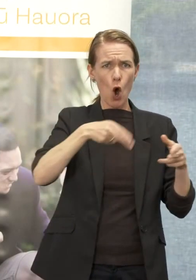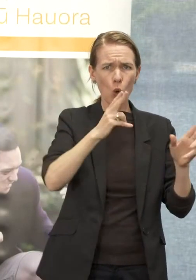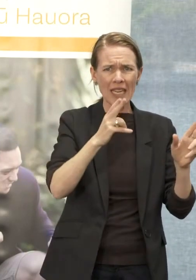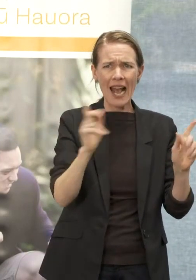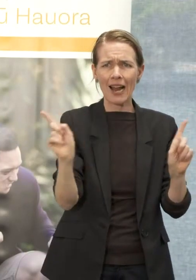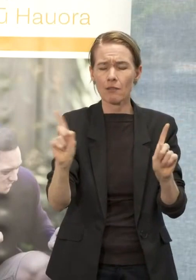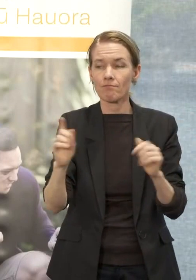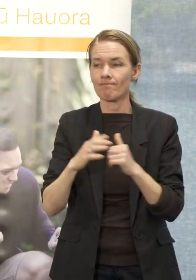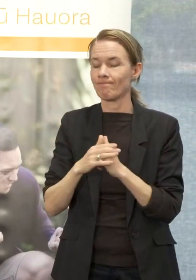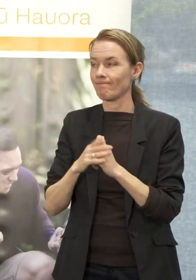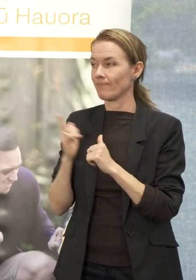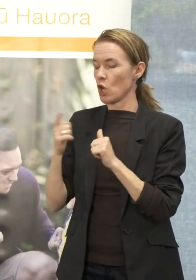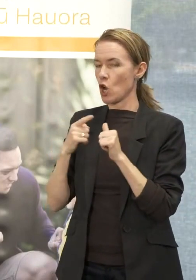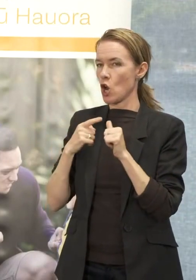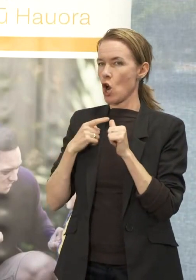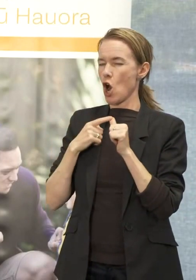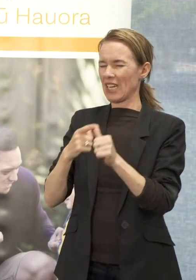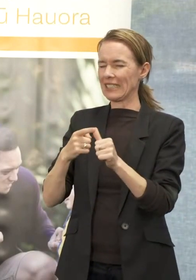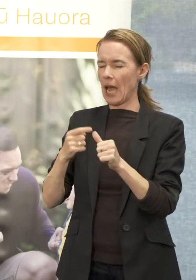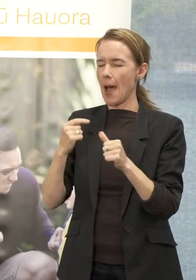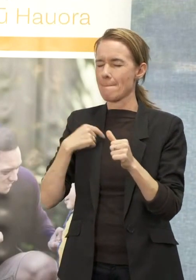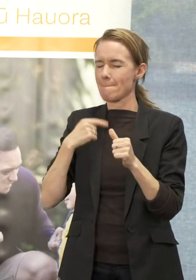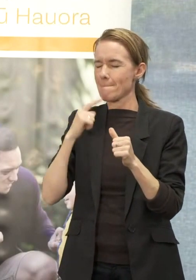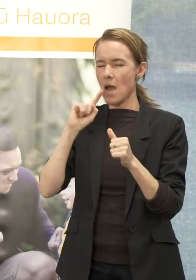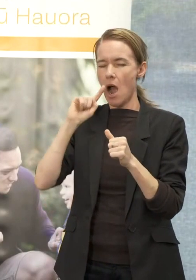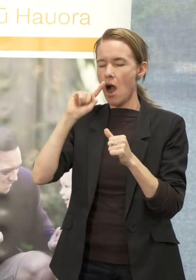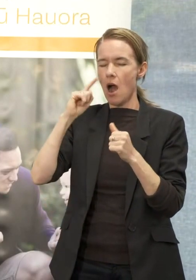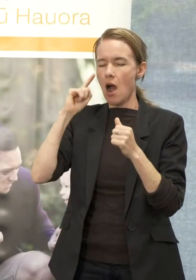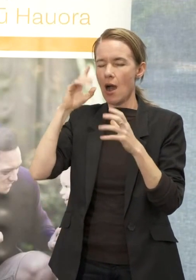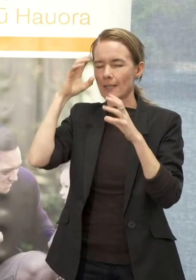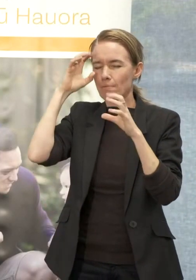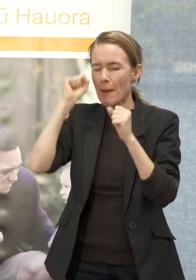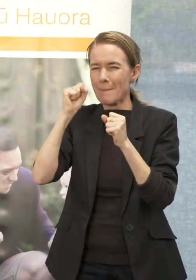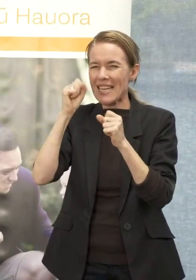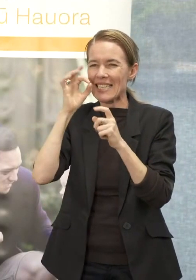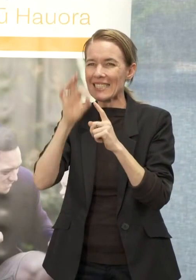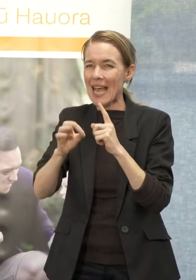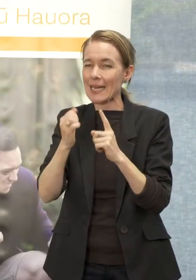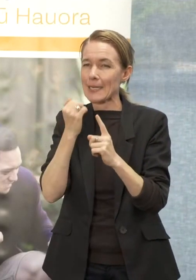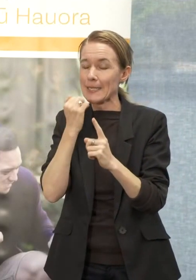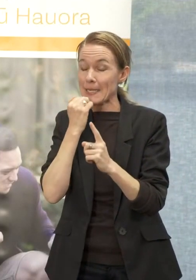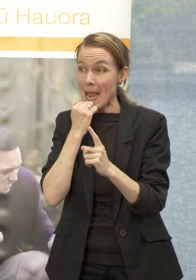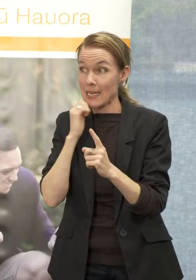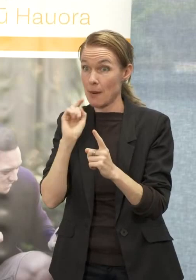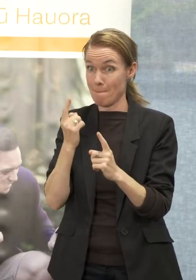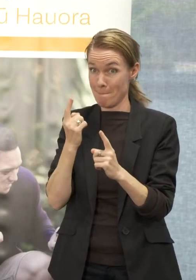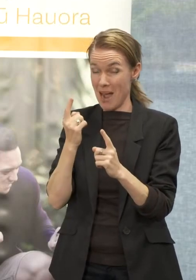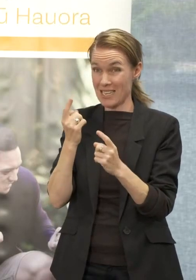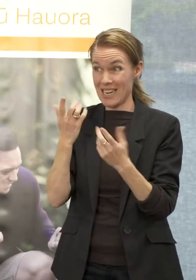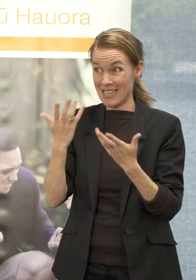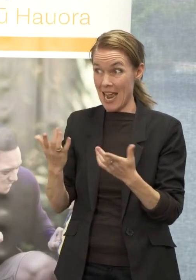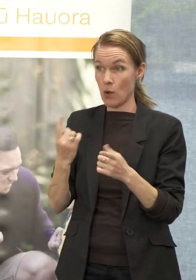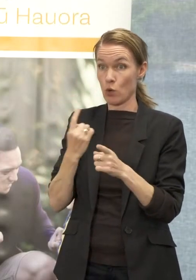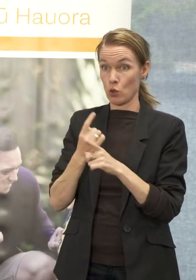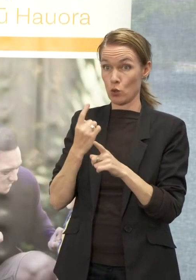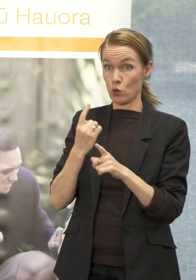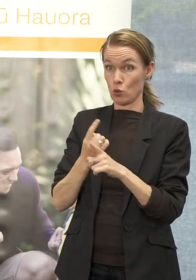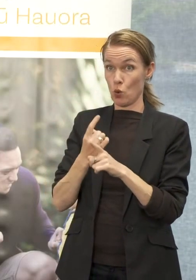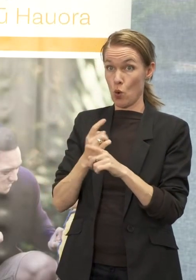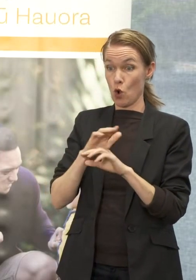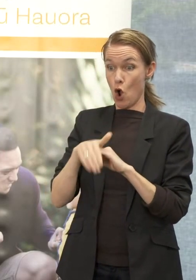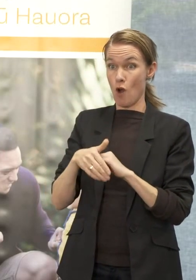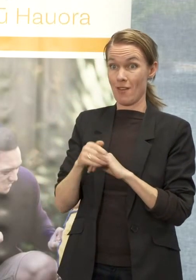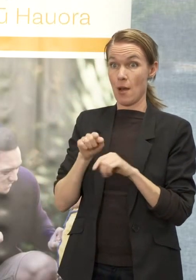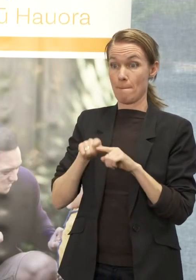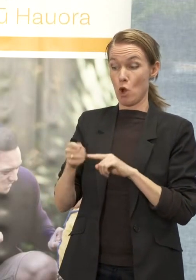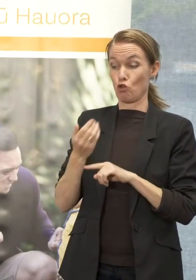with the cases that we've got, the most recent community case that was reported was the 24th of